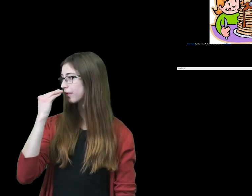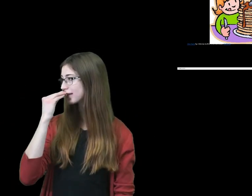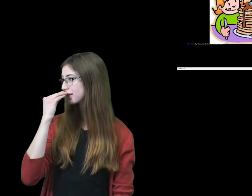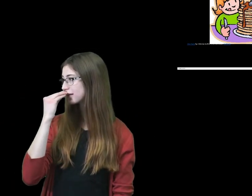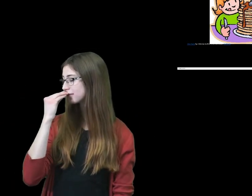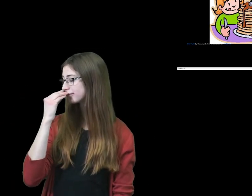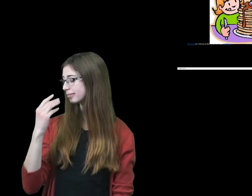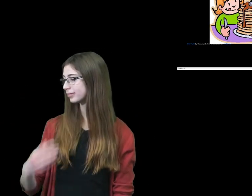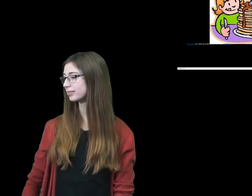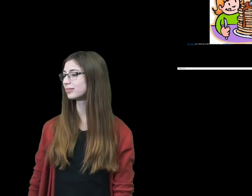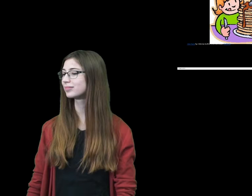Breakfast.